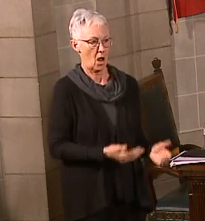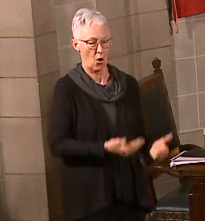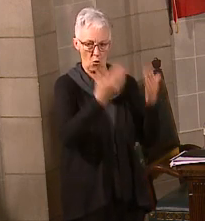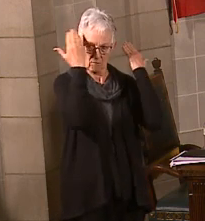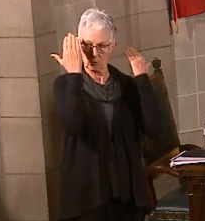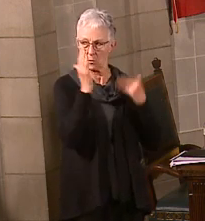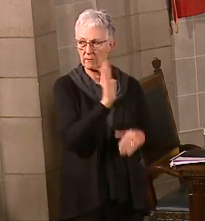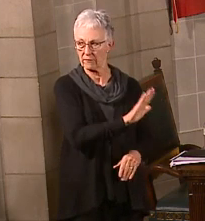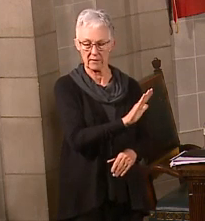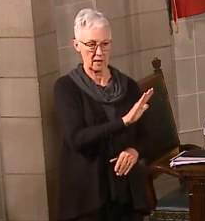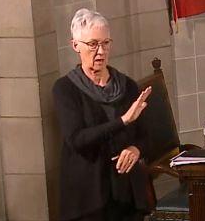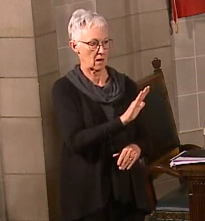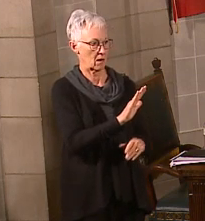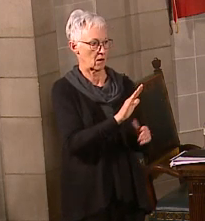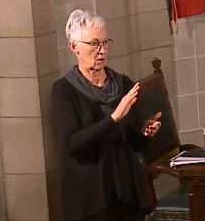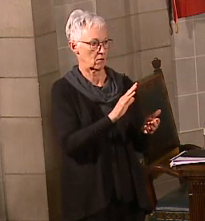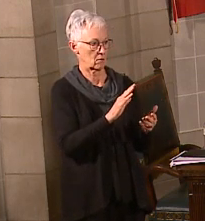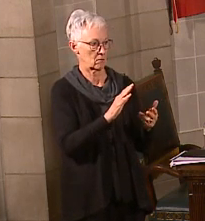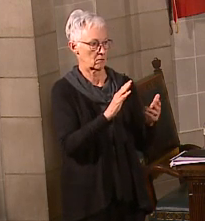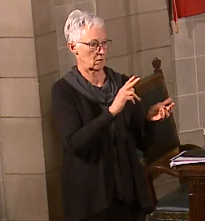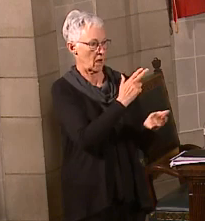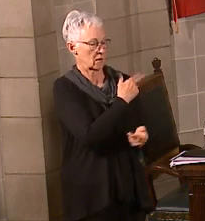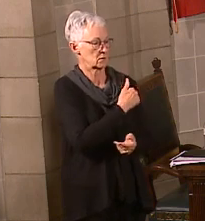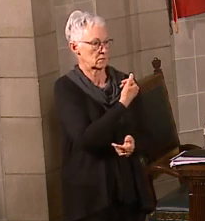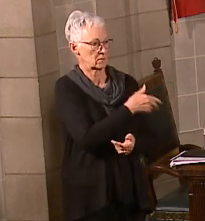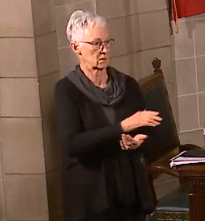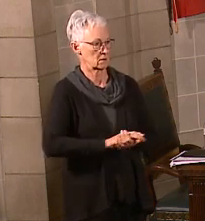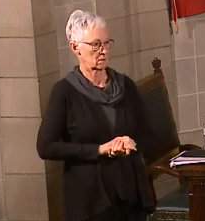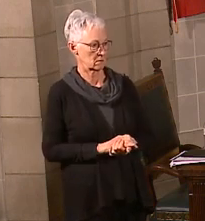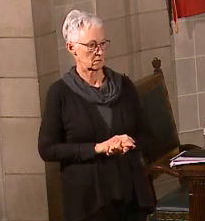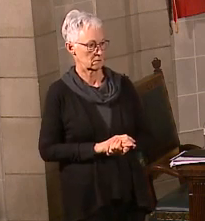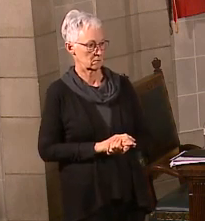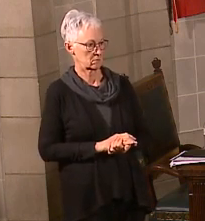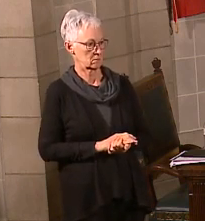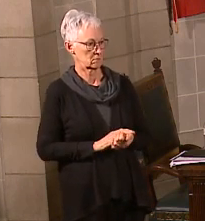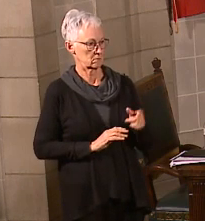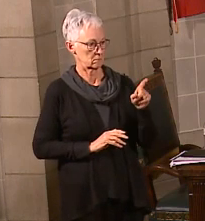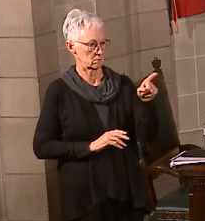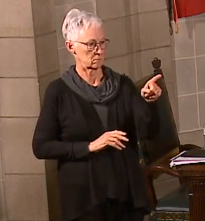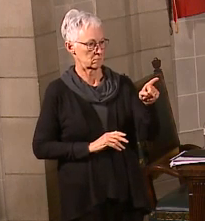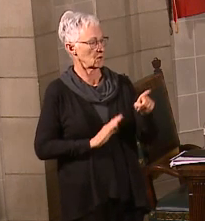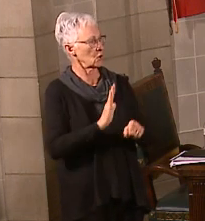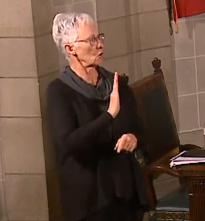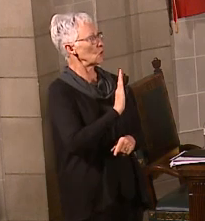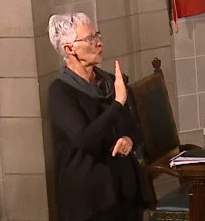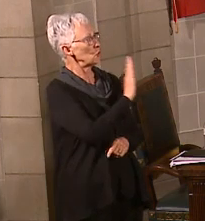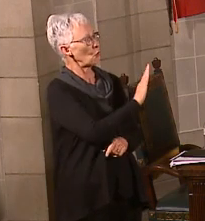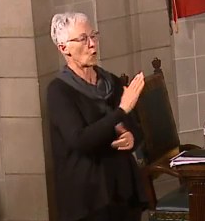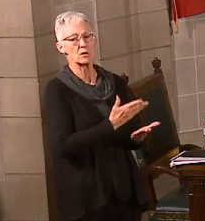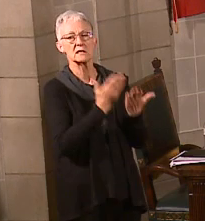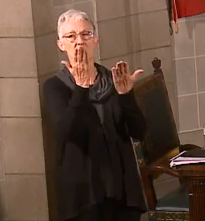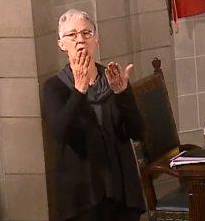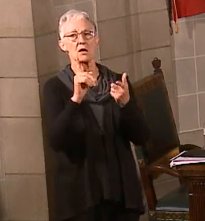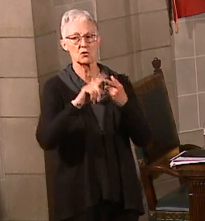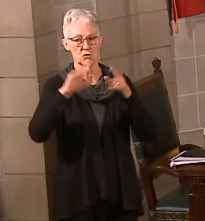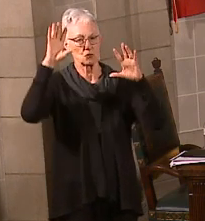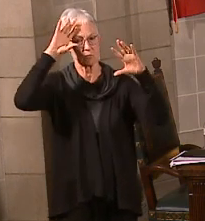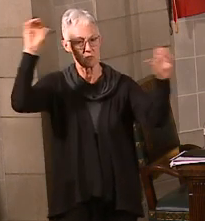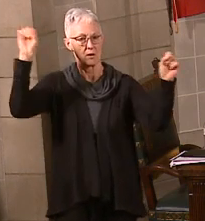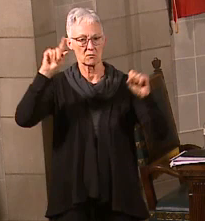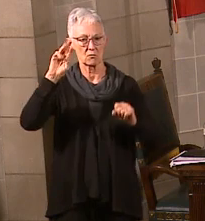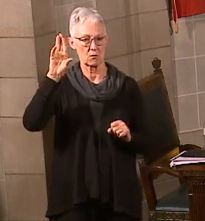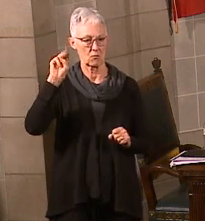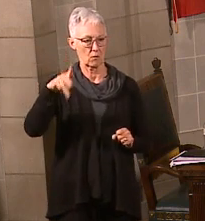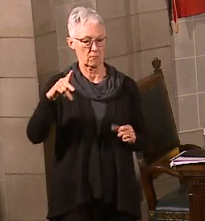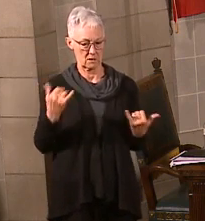time for a few more Can questions. you just, what's your suggestion to President Trump whenever you did? Well, the question was, what's my suggestion to